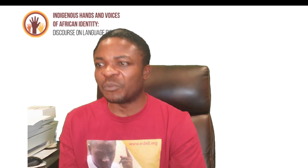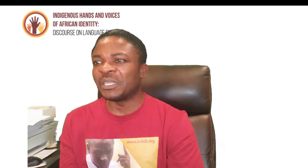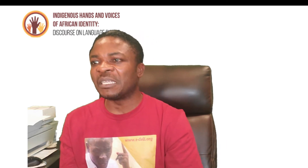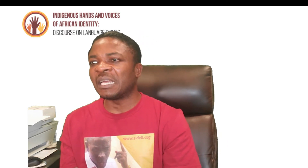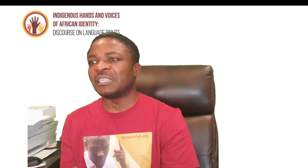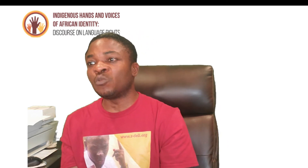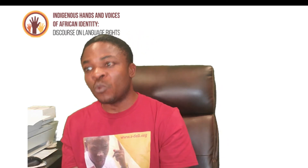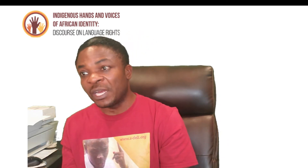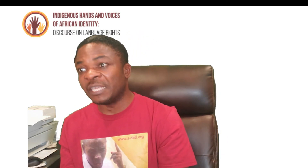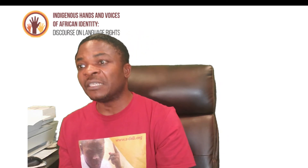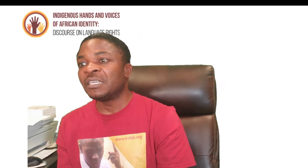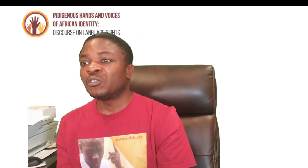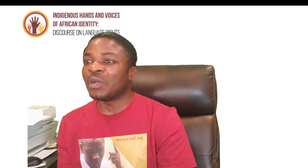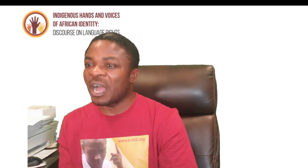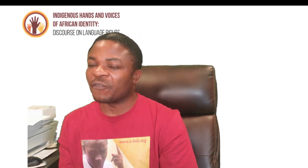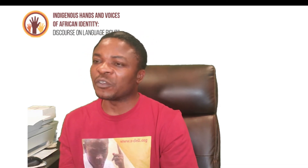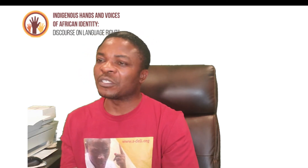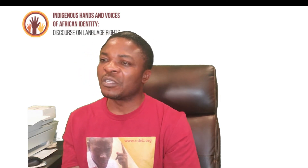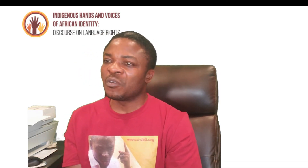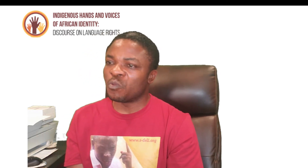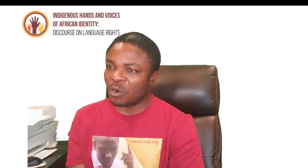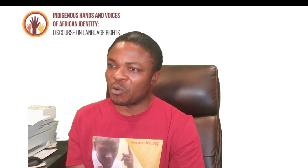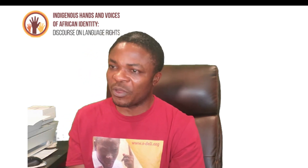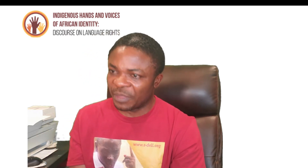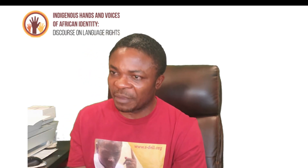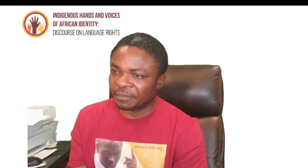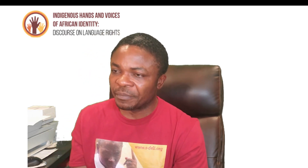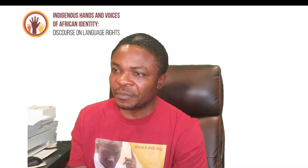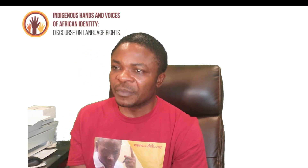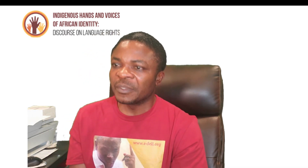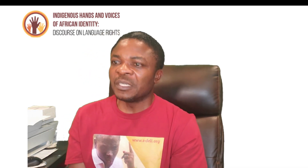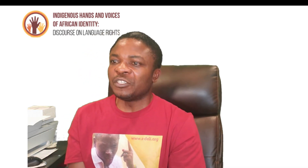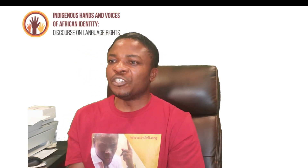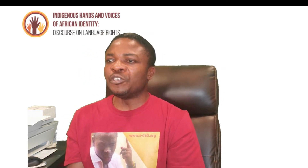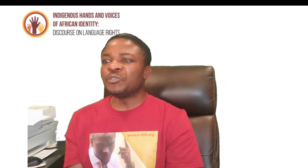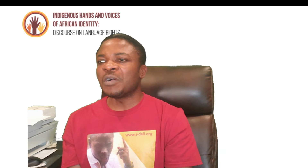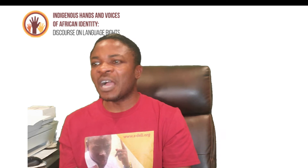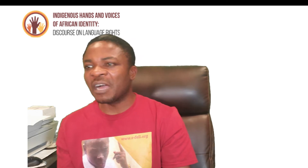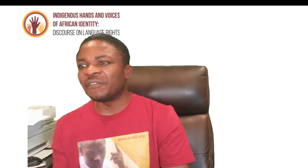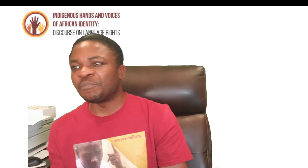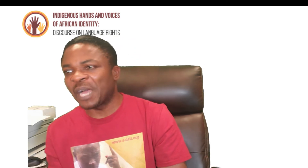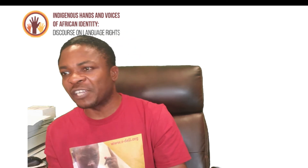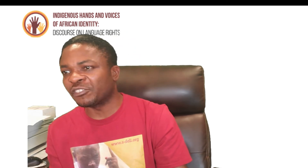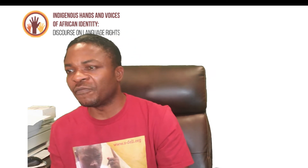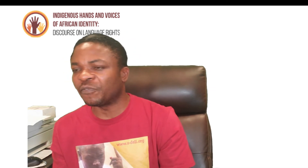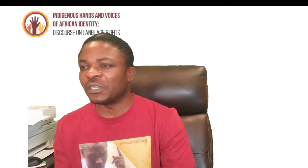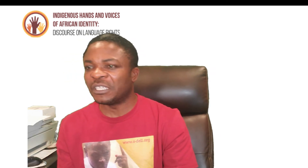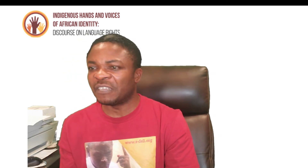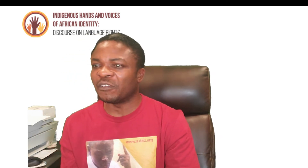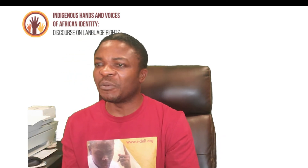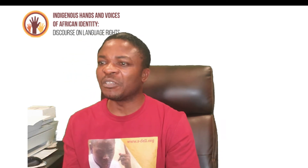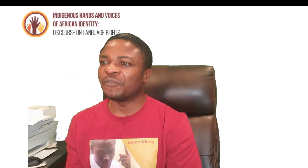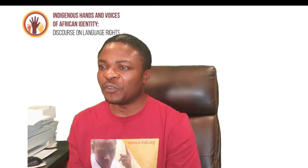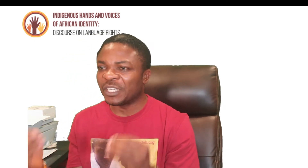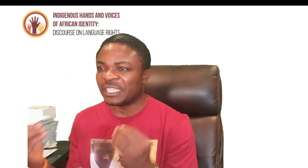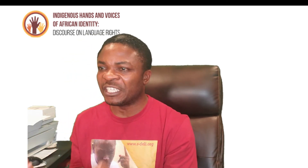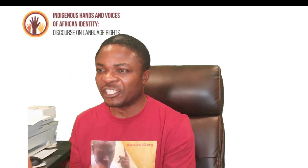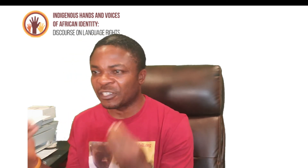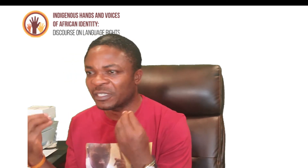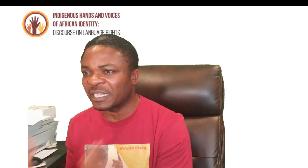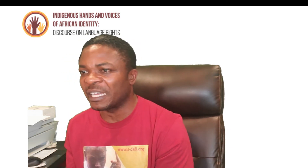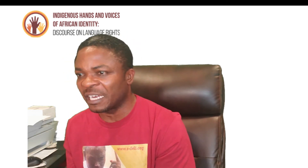or deaf community that is willing to have us work with them. Do you have a passion for the development of